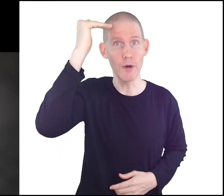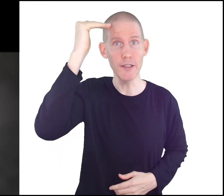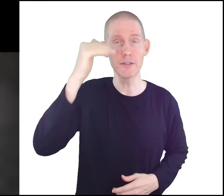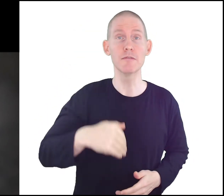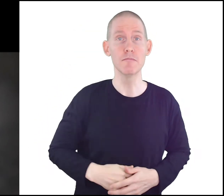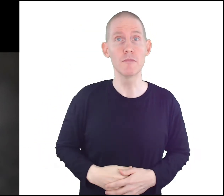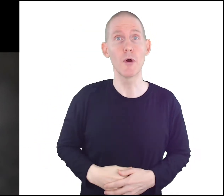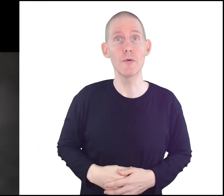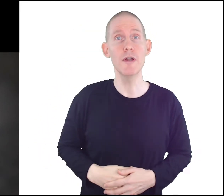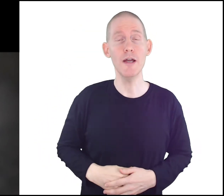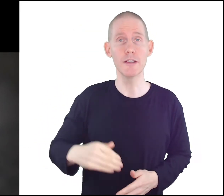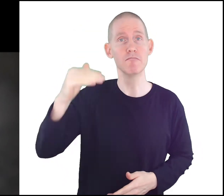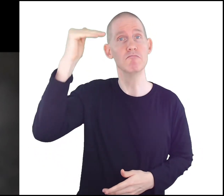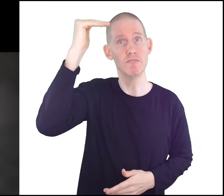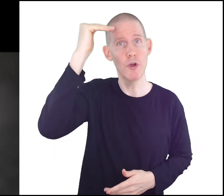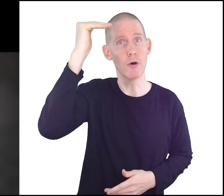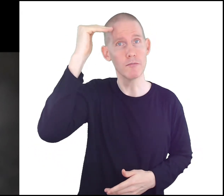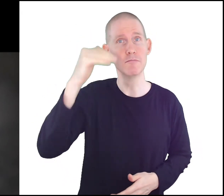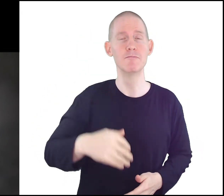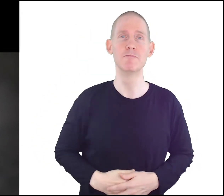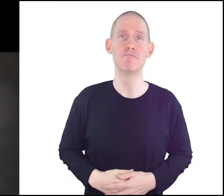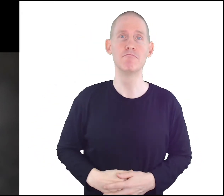twice while we're nodding. No.